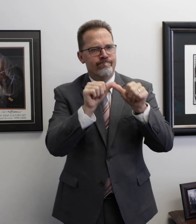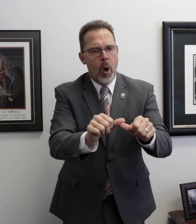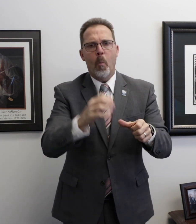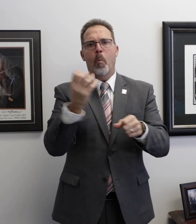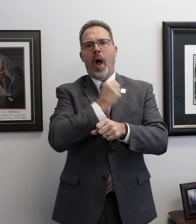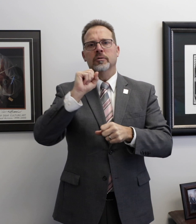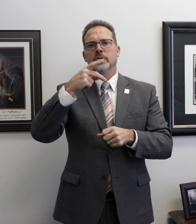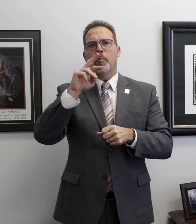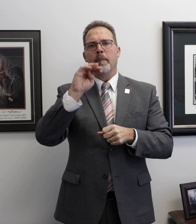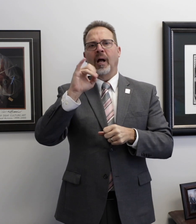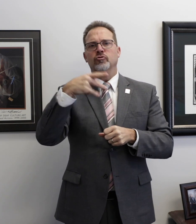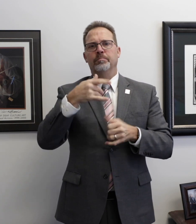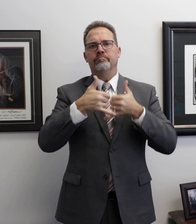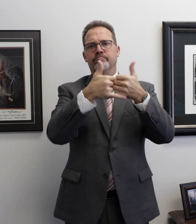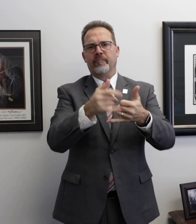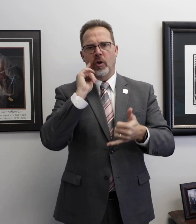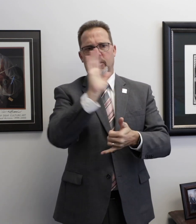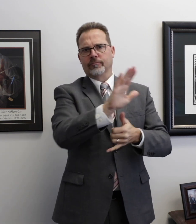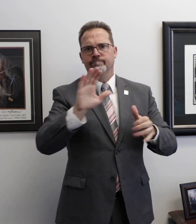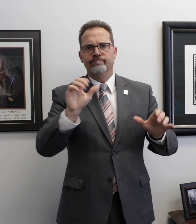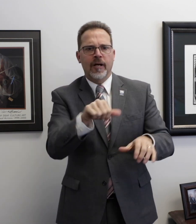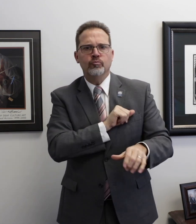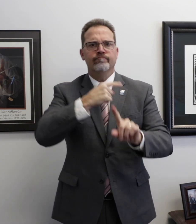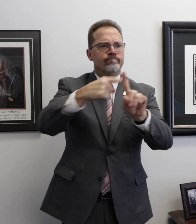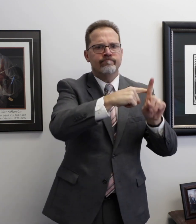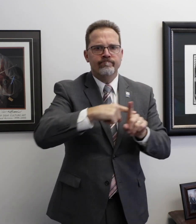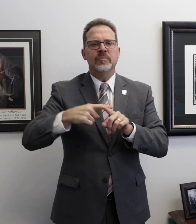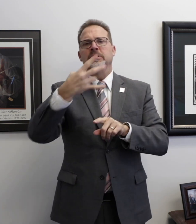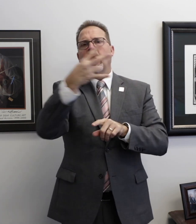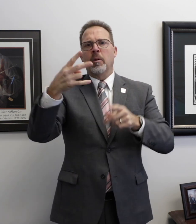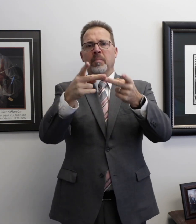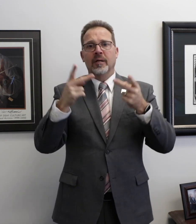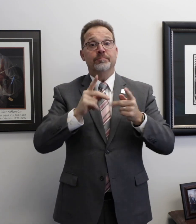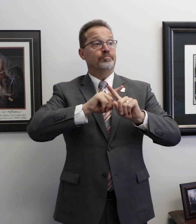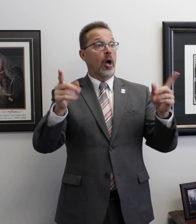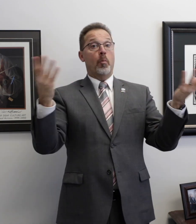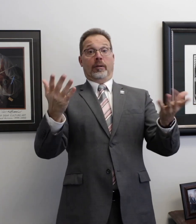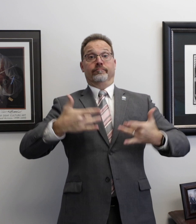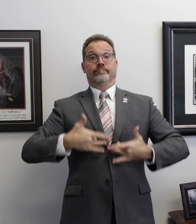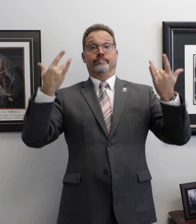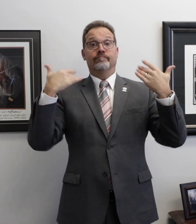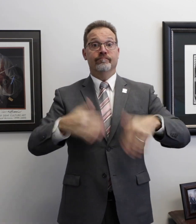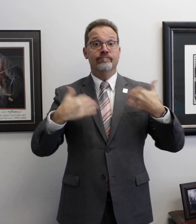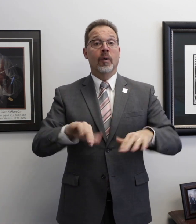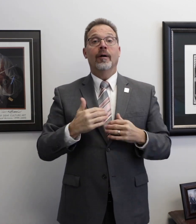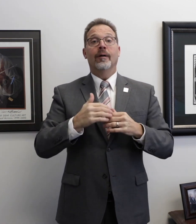came out with the Sportsmanship Award for such a great attitude throughout the championship. They came in 7th place for